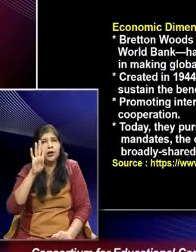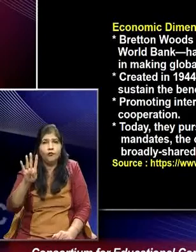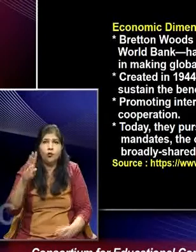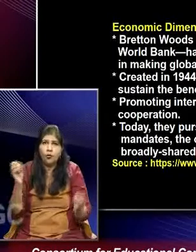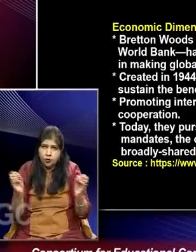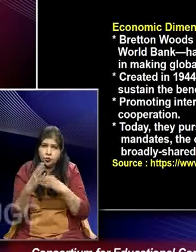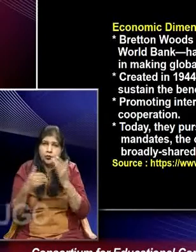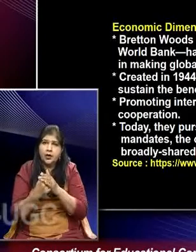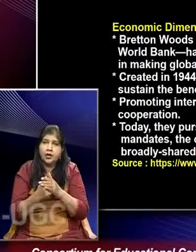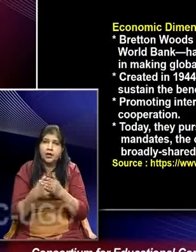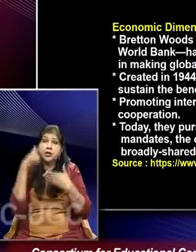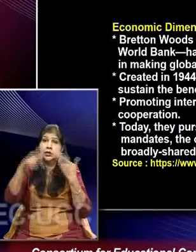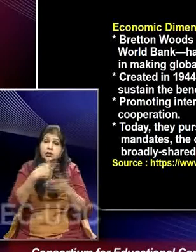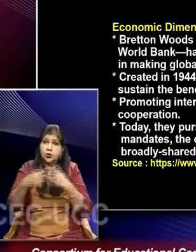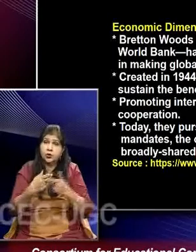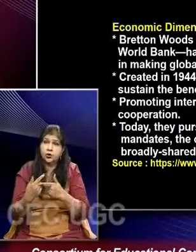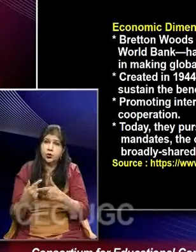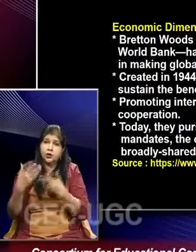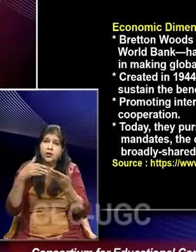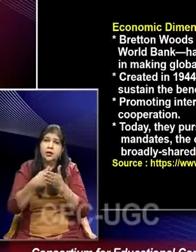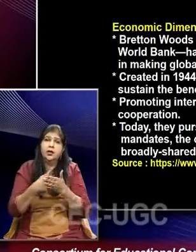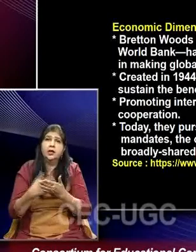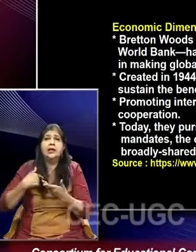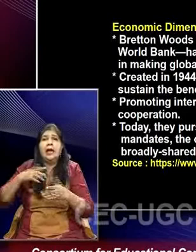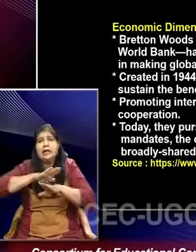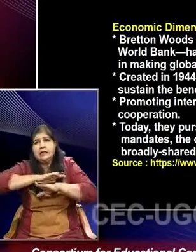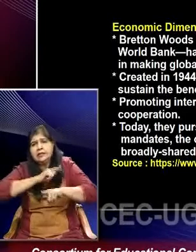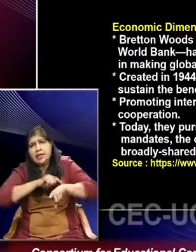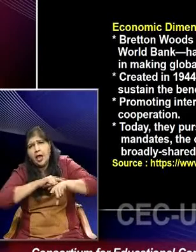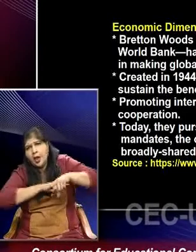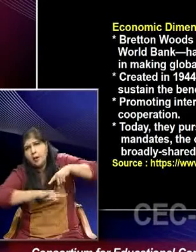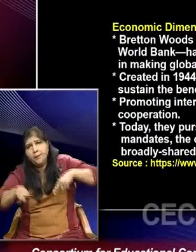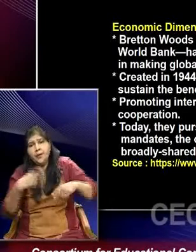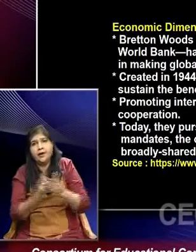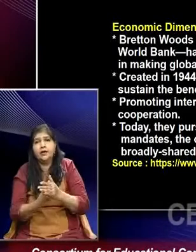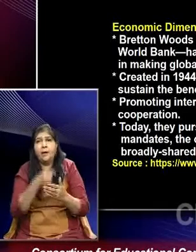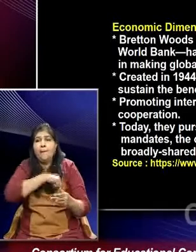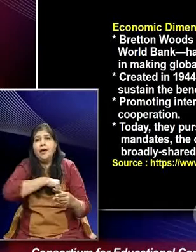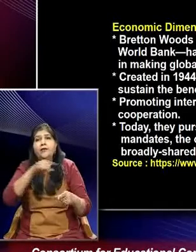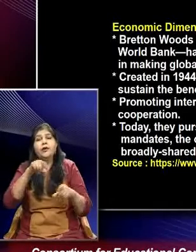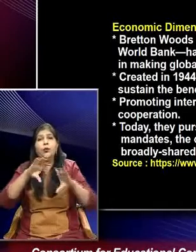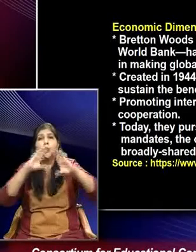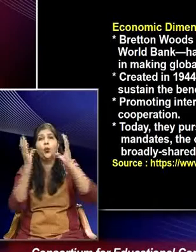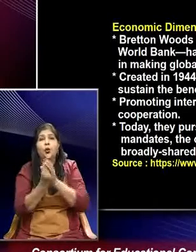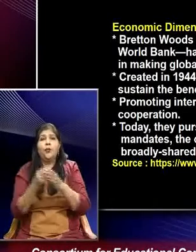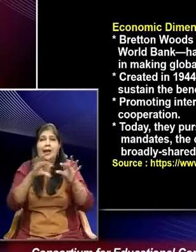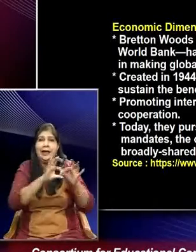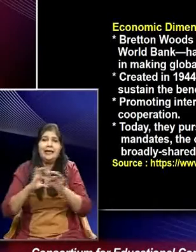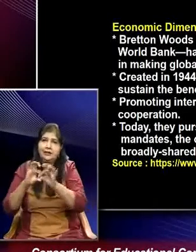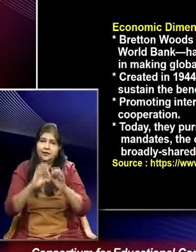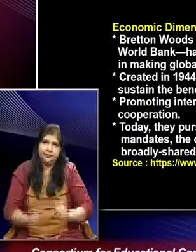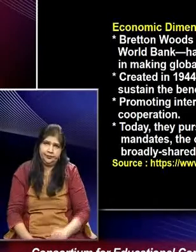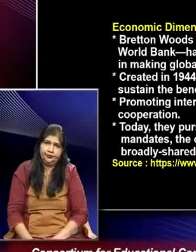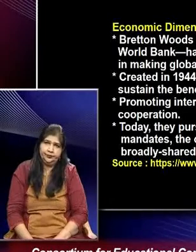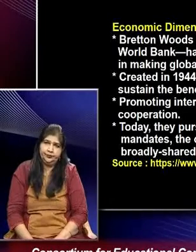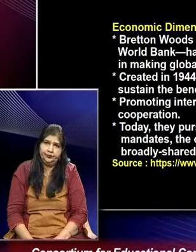help restore and sustain the benefits of global integration,